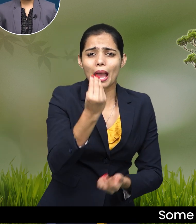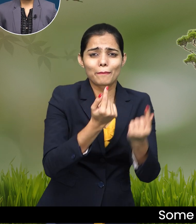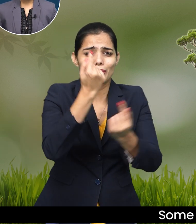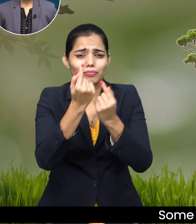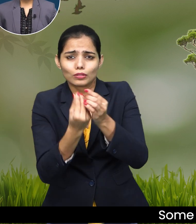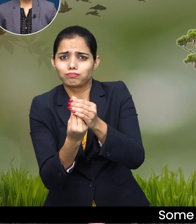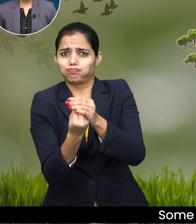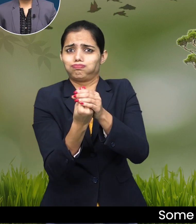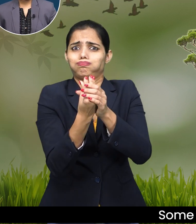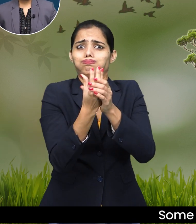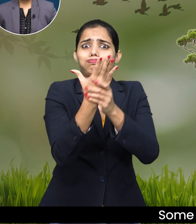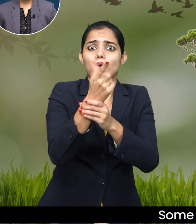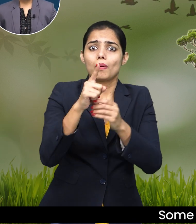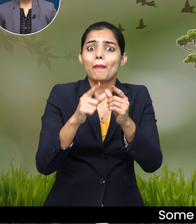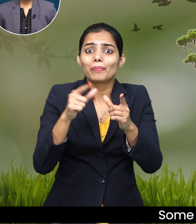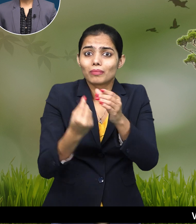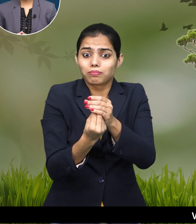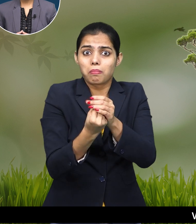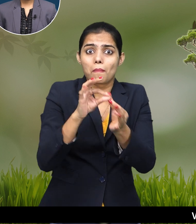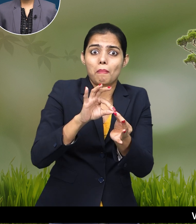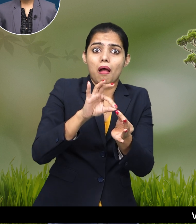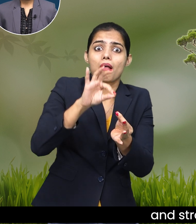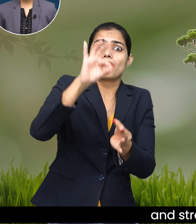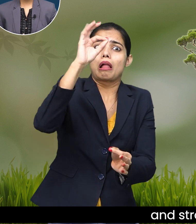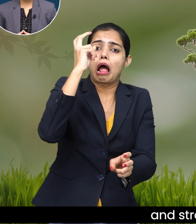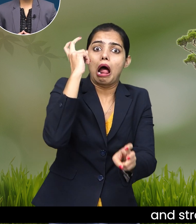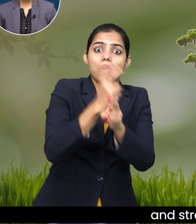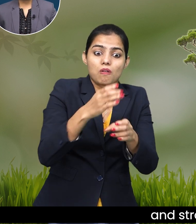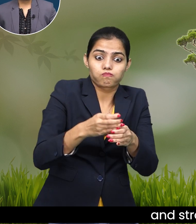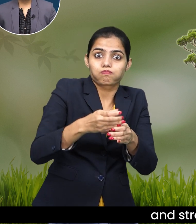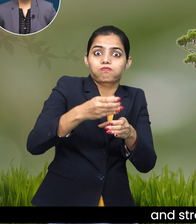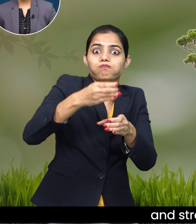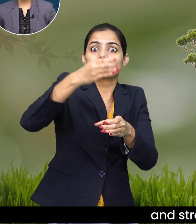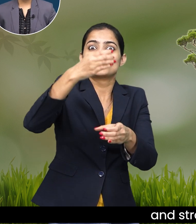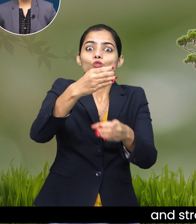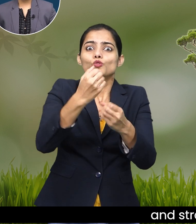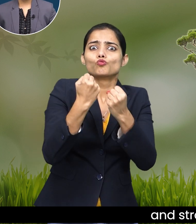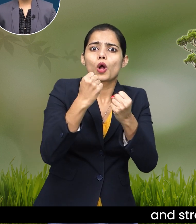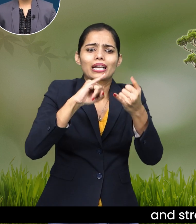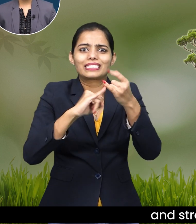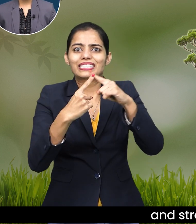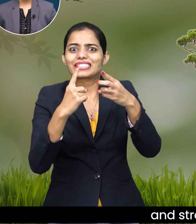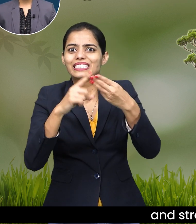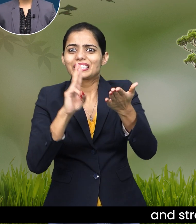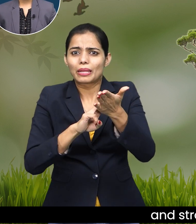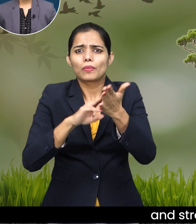Some plants grow tall with a hard and strong stem or trunk.